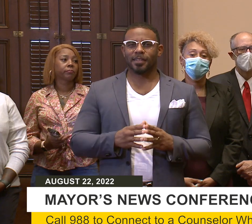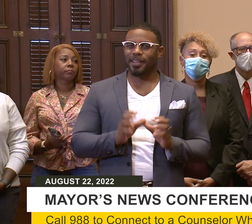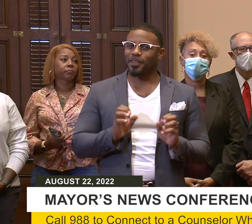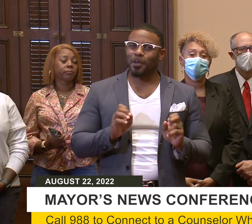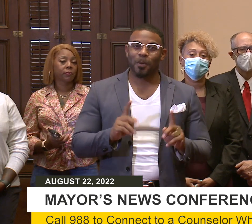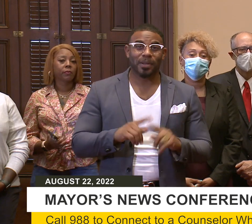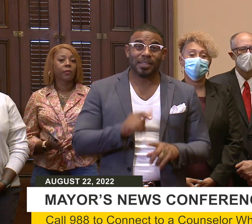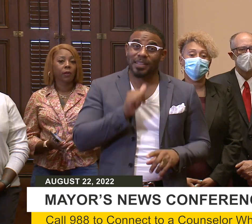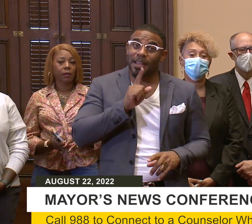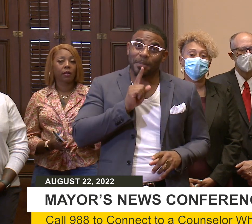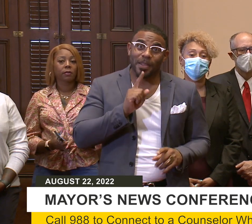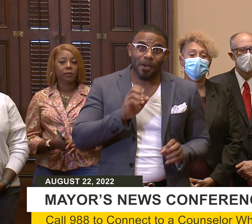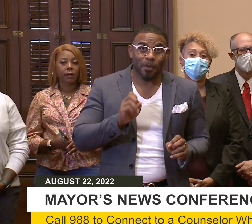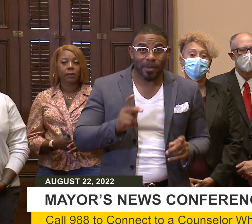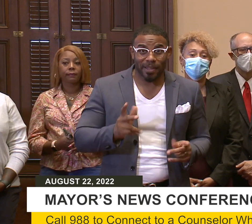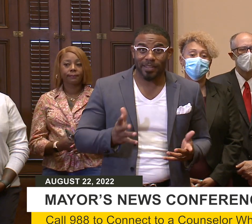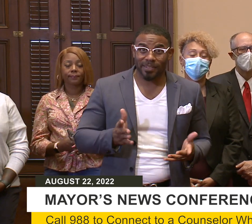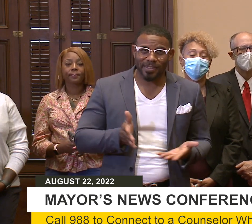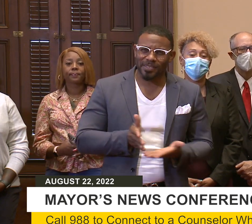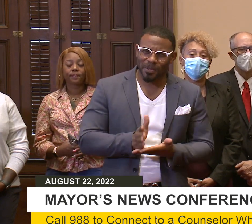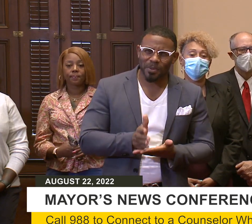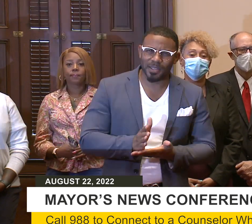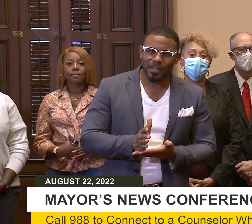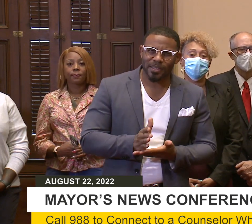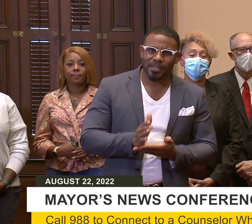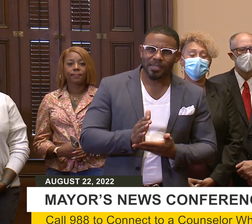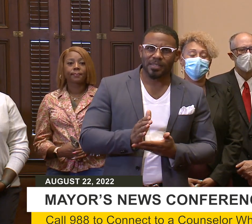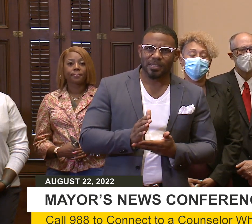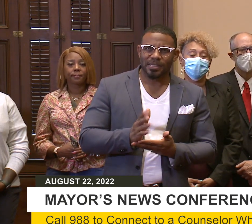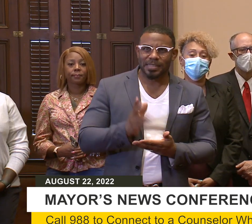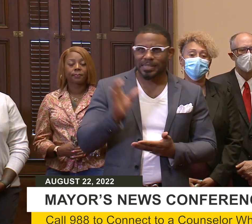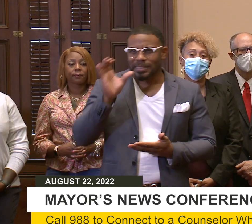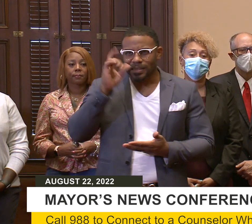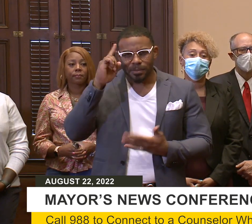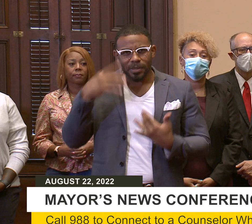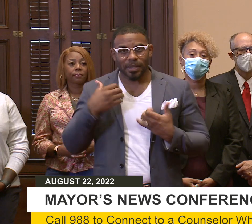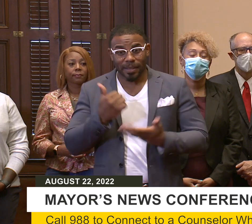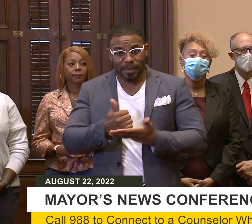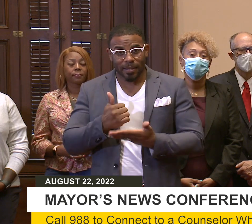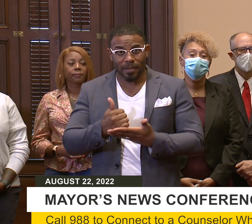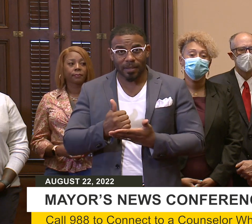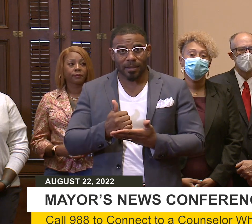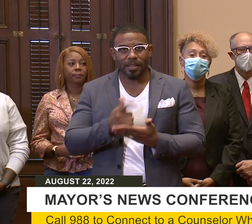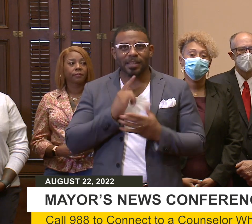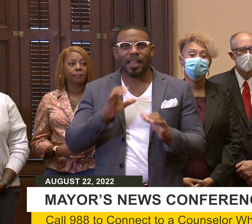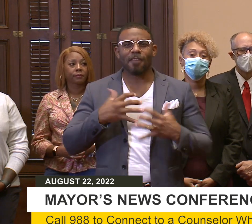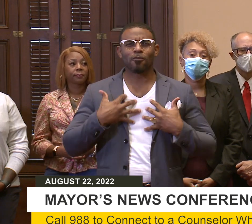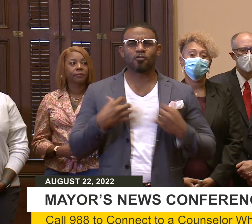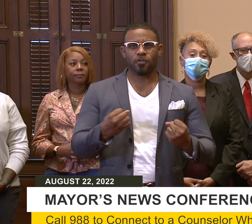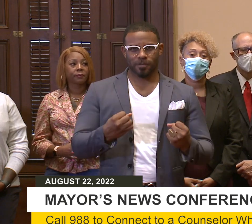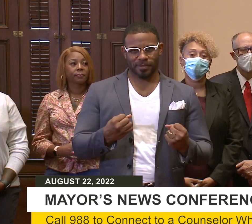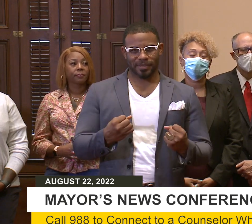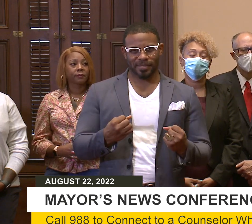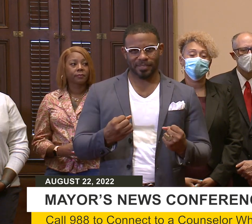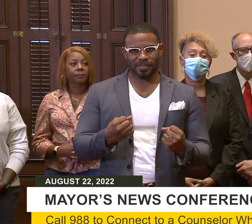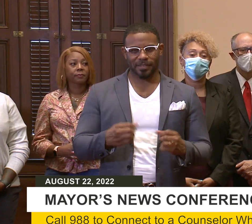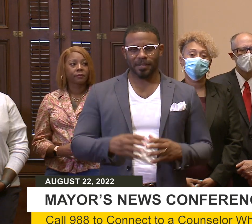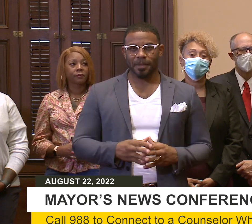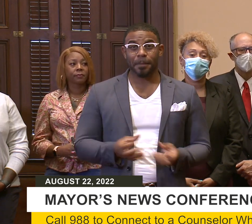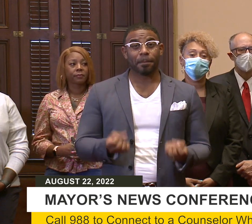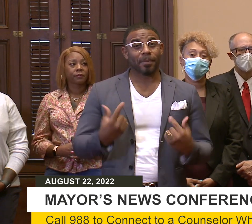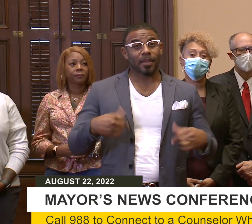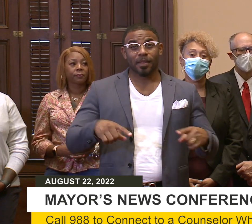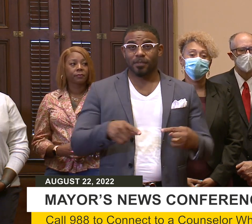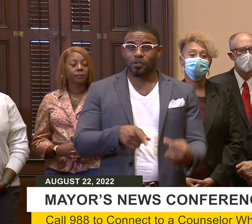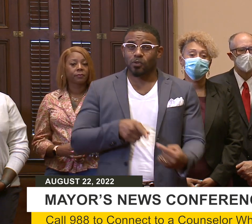okay to not be okay. Seeking mental health help is an act of courage. Many of